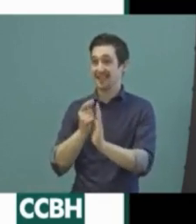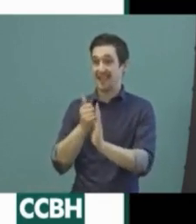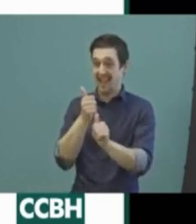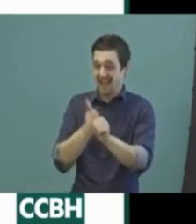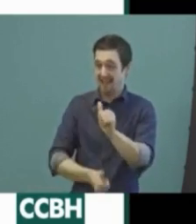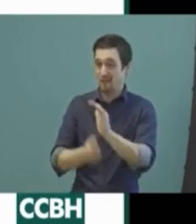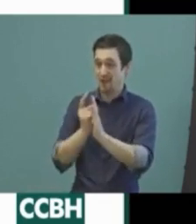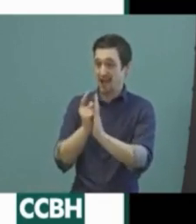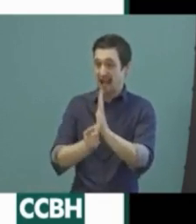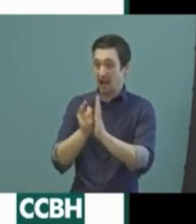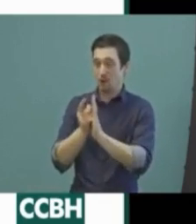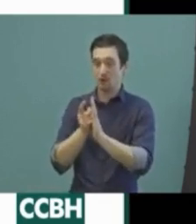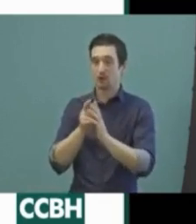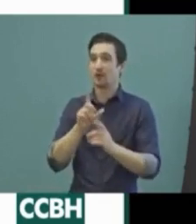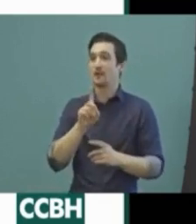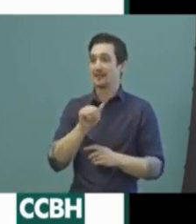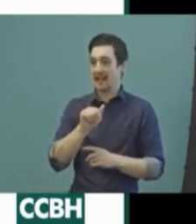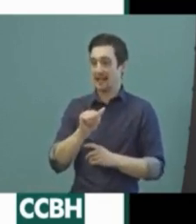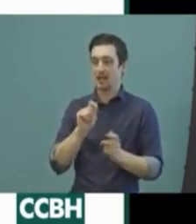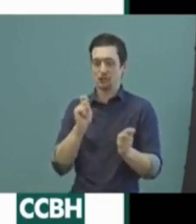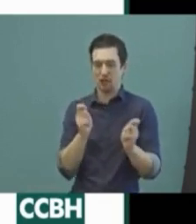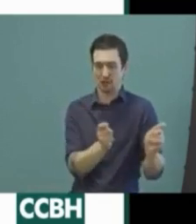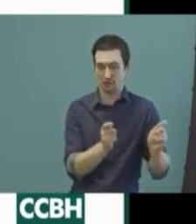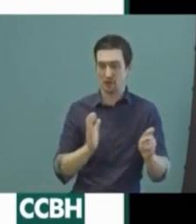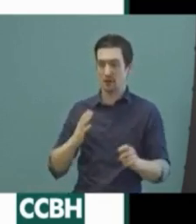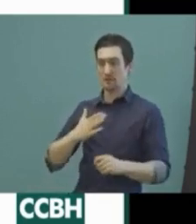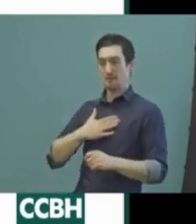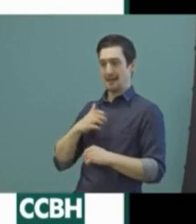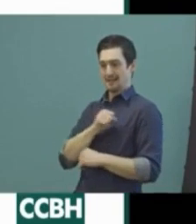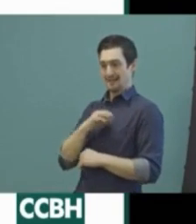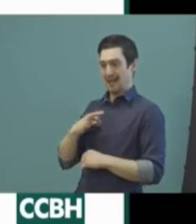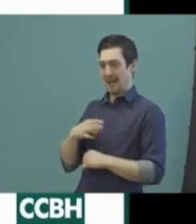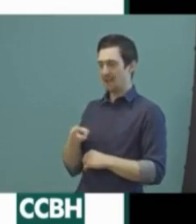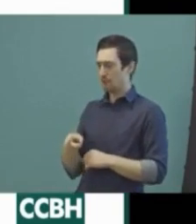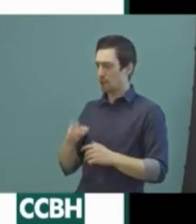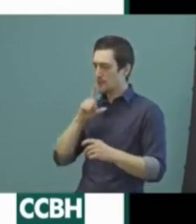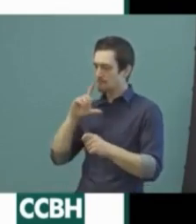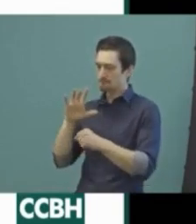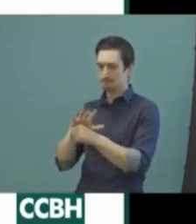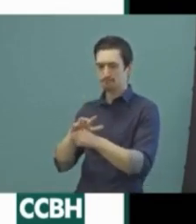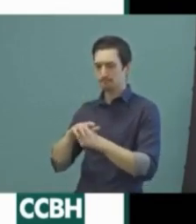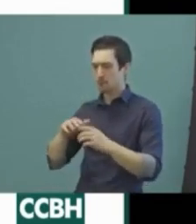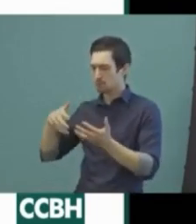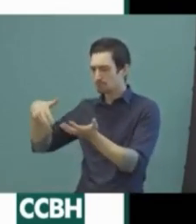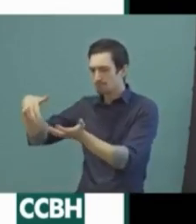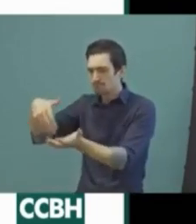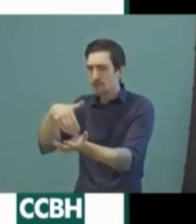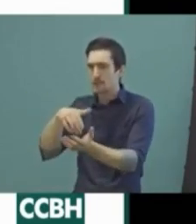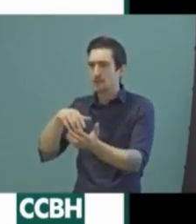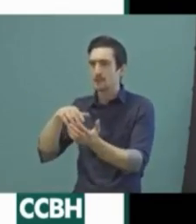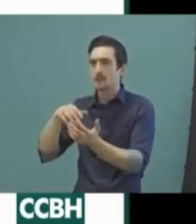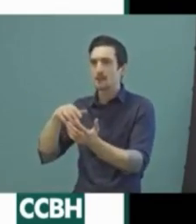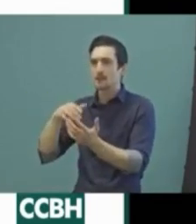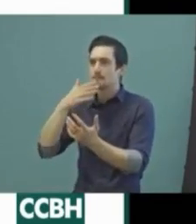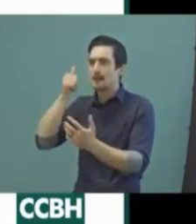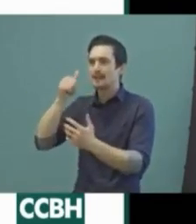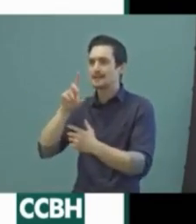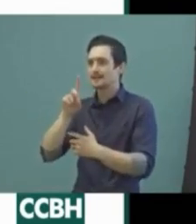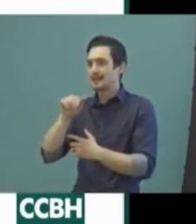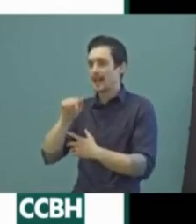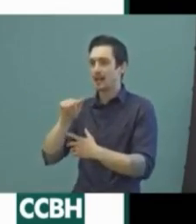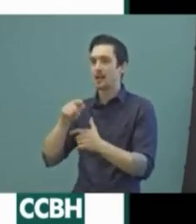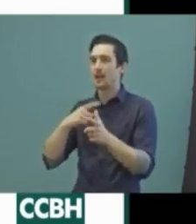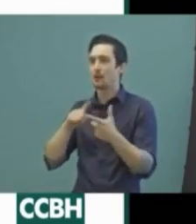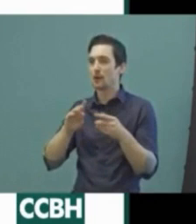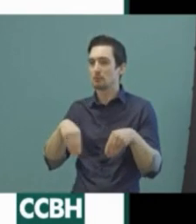is tireless in ensuring that we collect full information on everyone affected by COVID in our community so we can best get us all